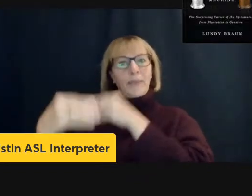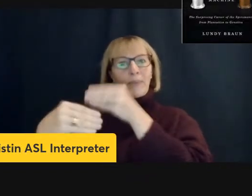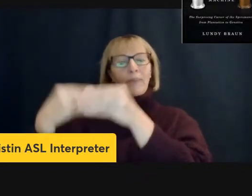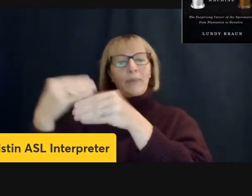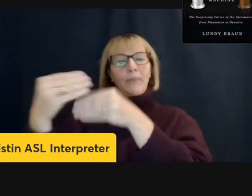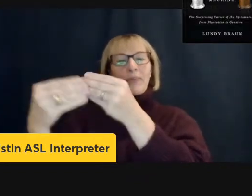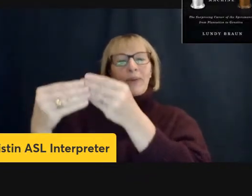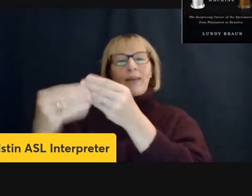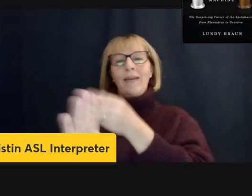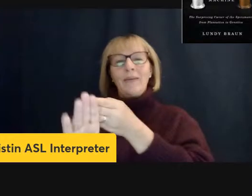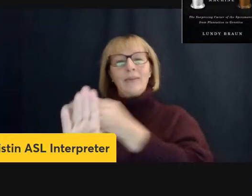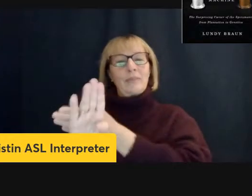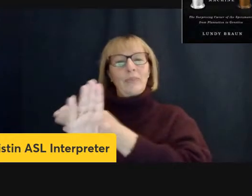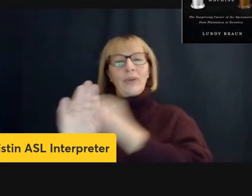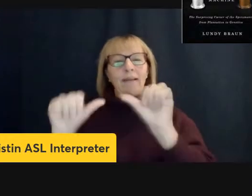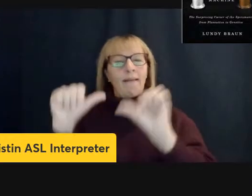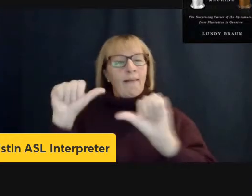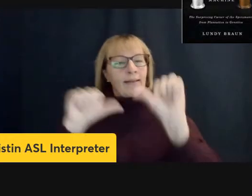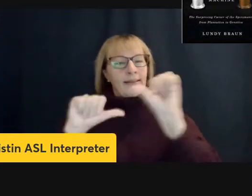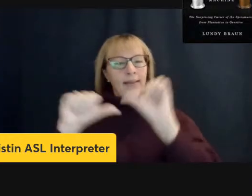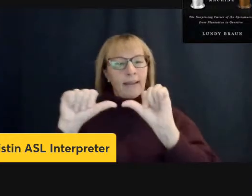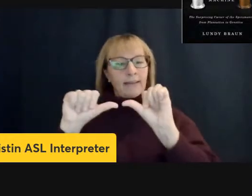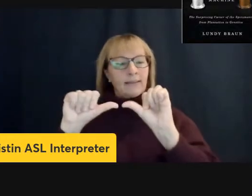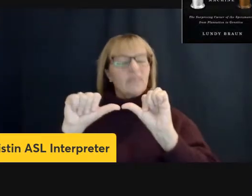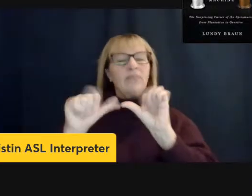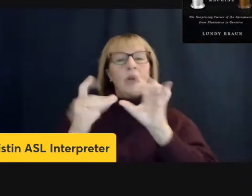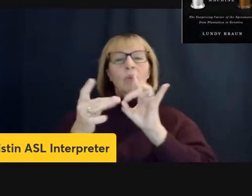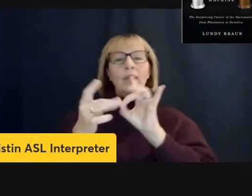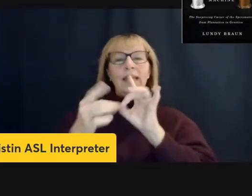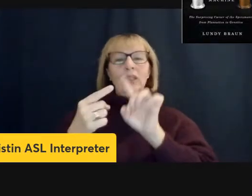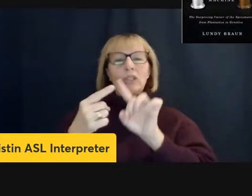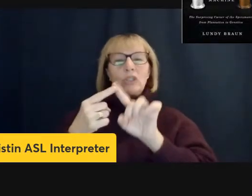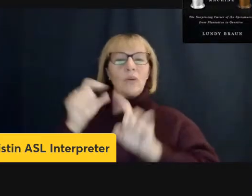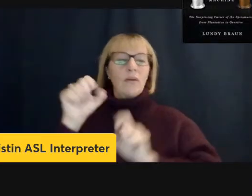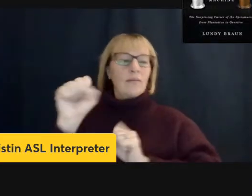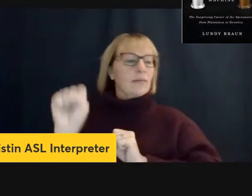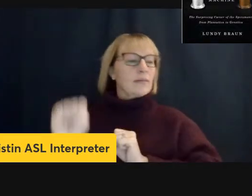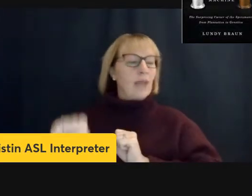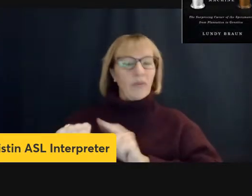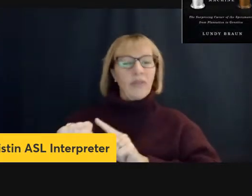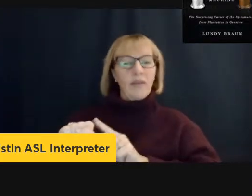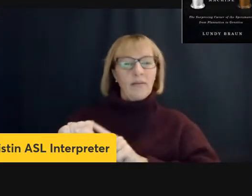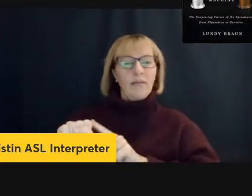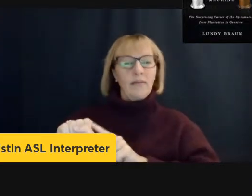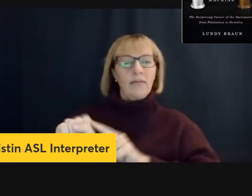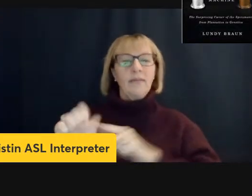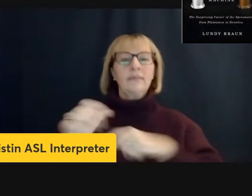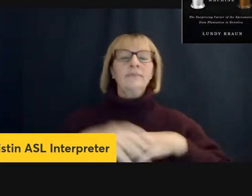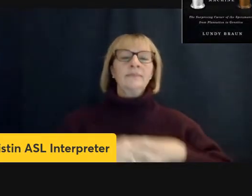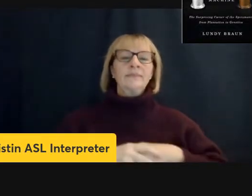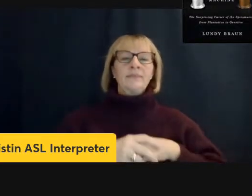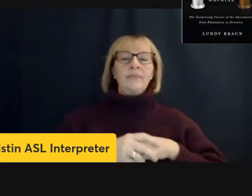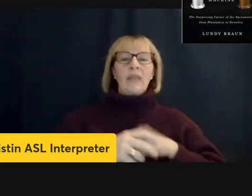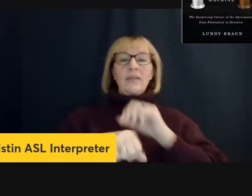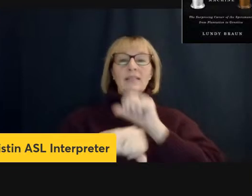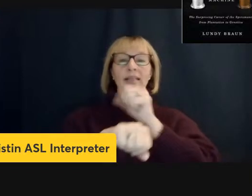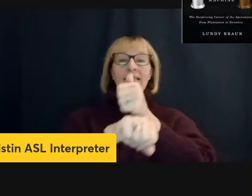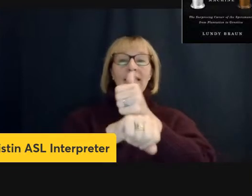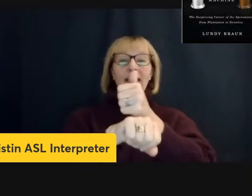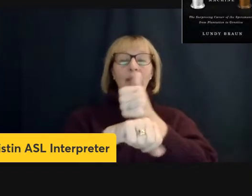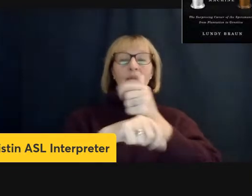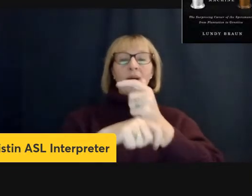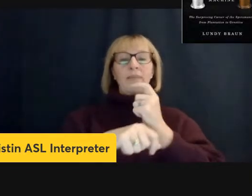science in the North a decade later in a very large anthropometric study organized by the